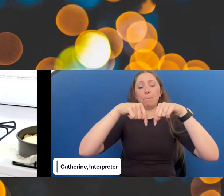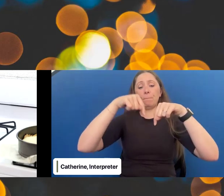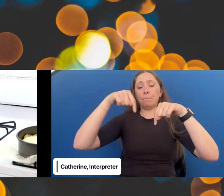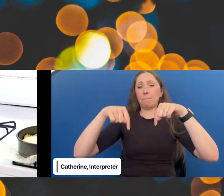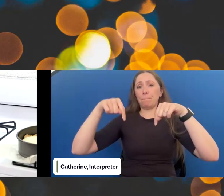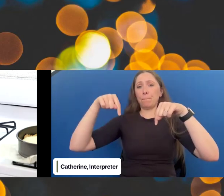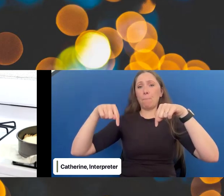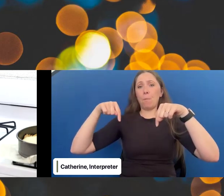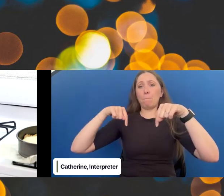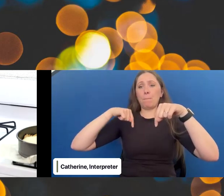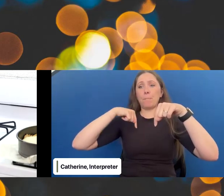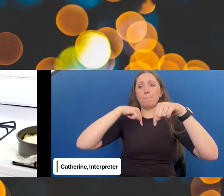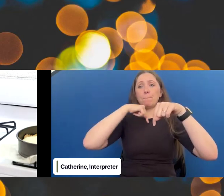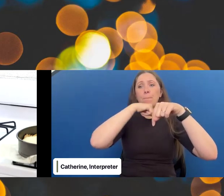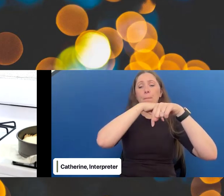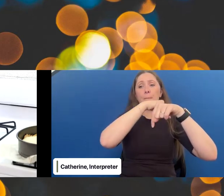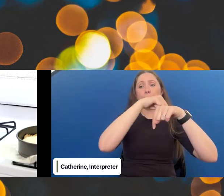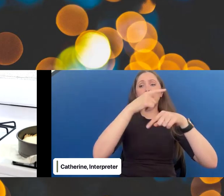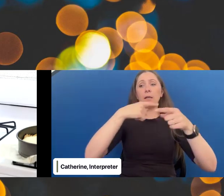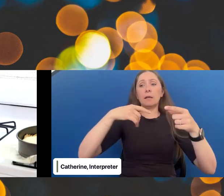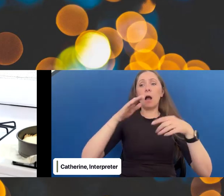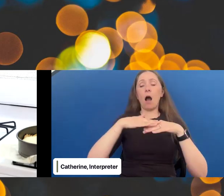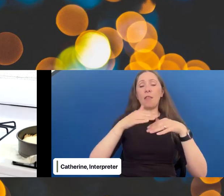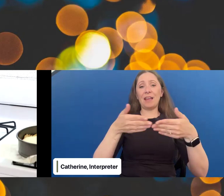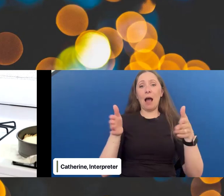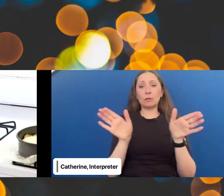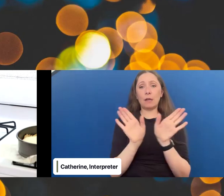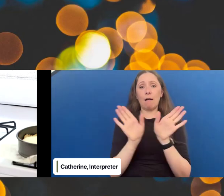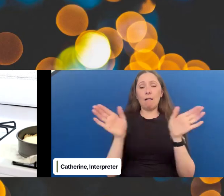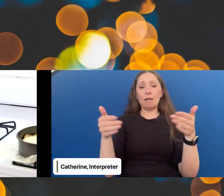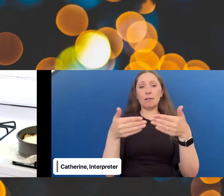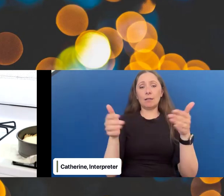that. Just go around the edges.